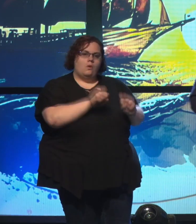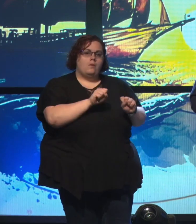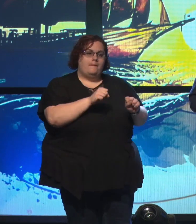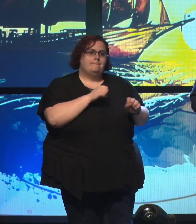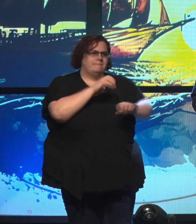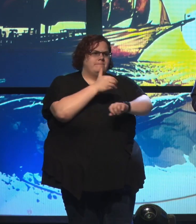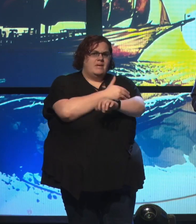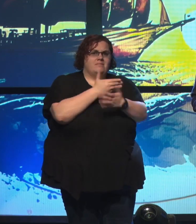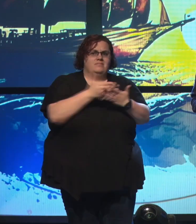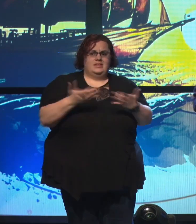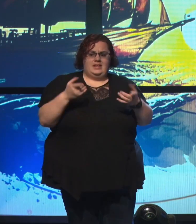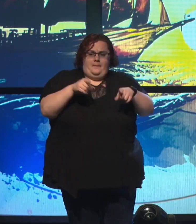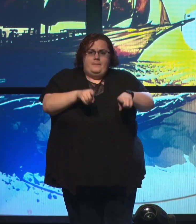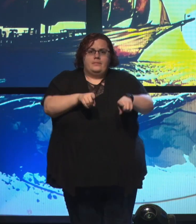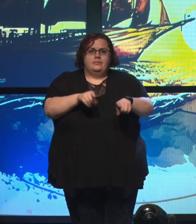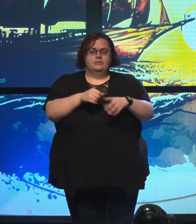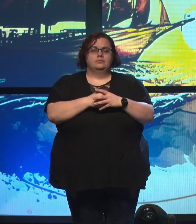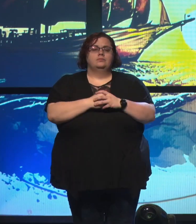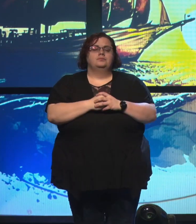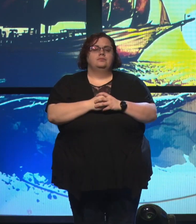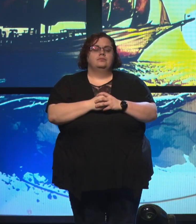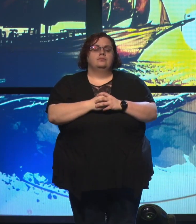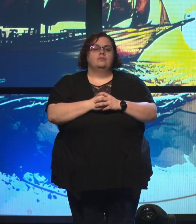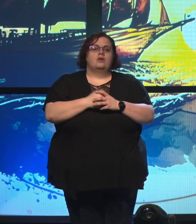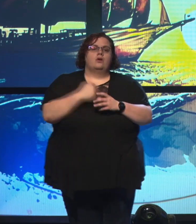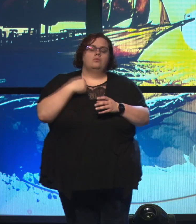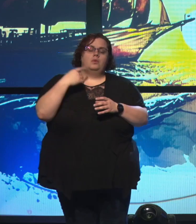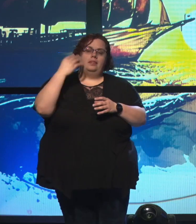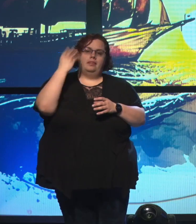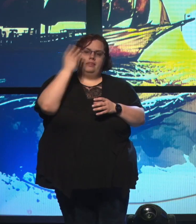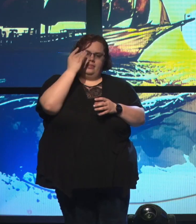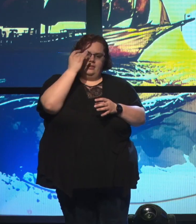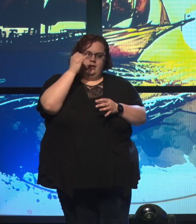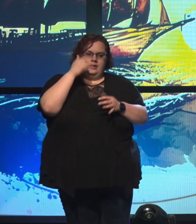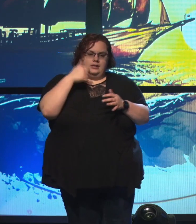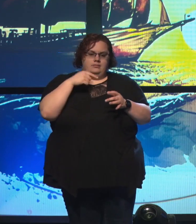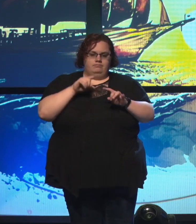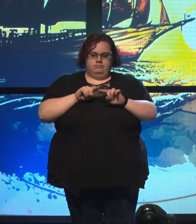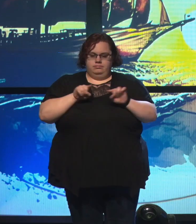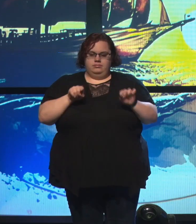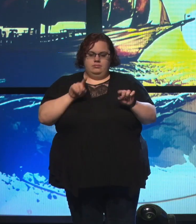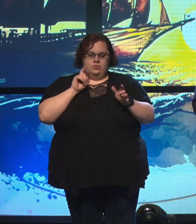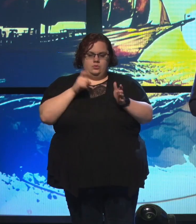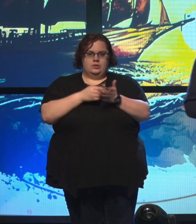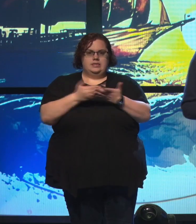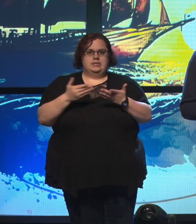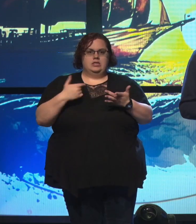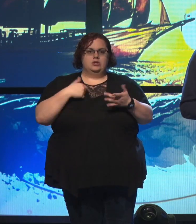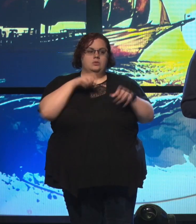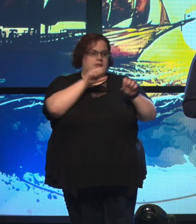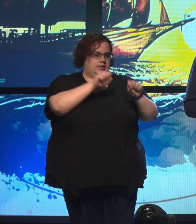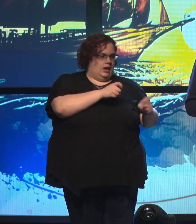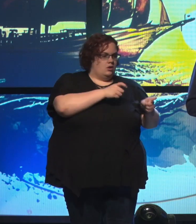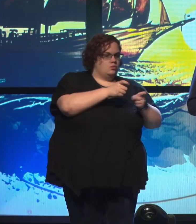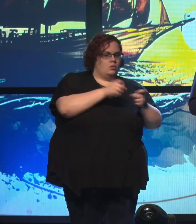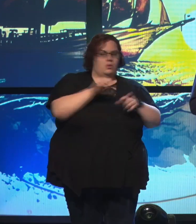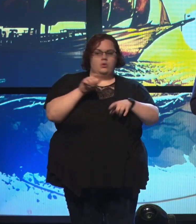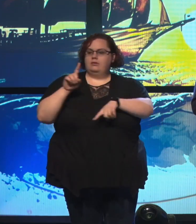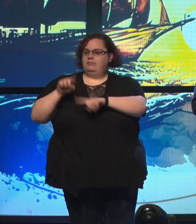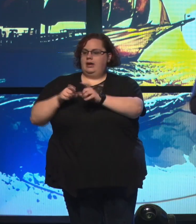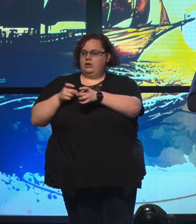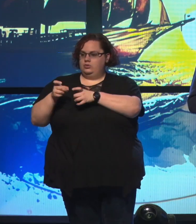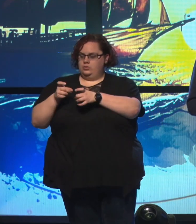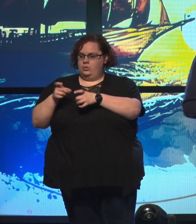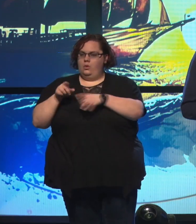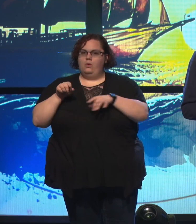happen. So when we start to discern what we know we can control and what we can't control, so when